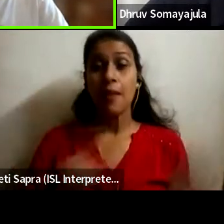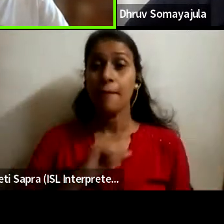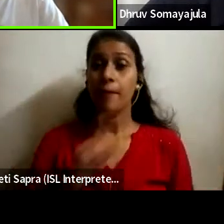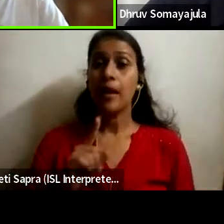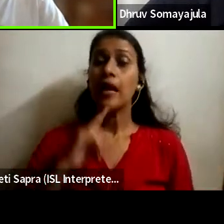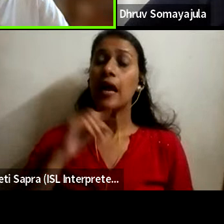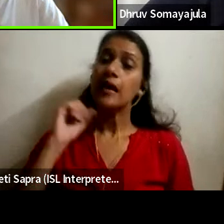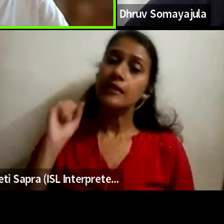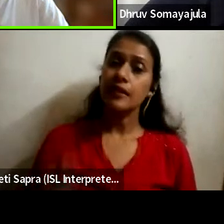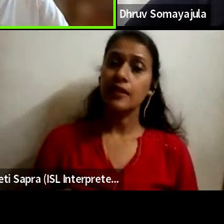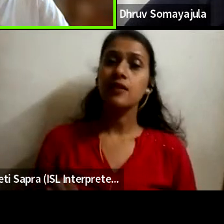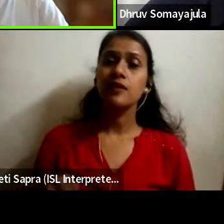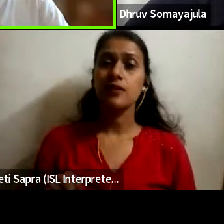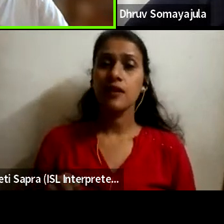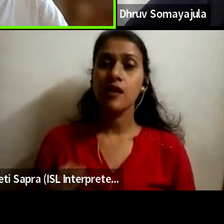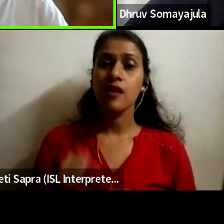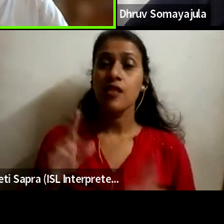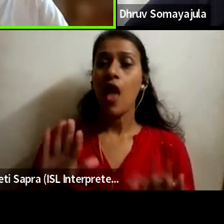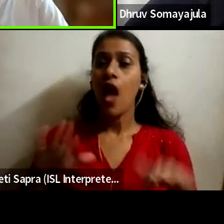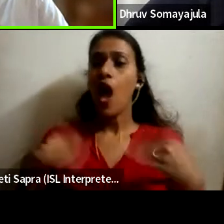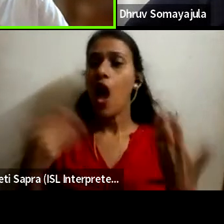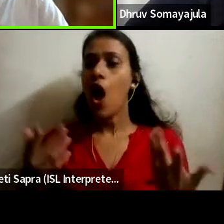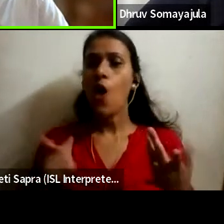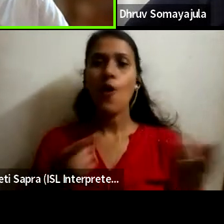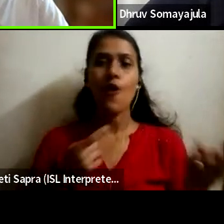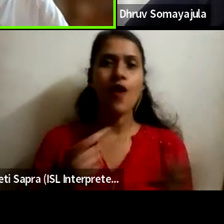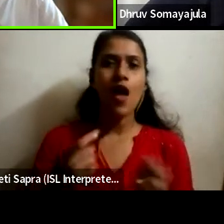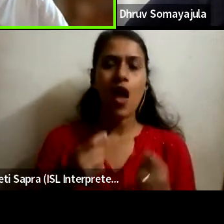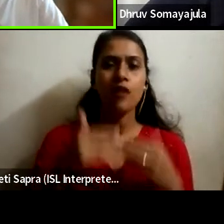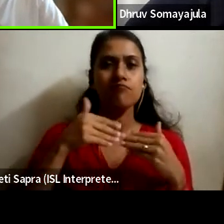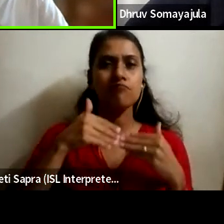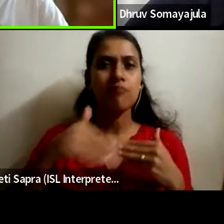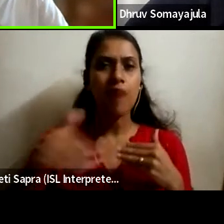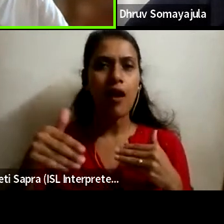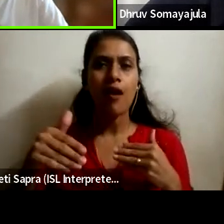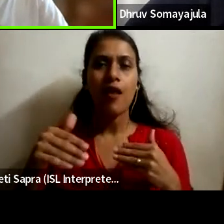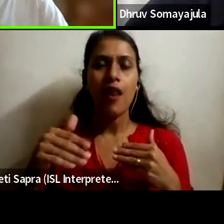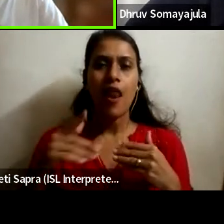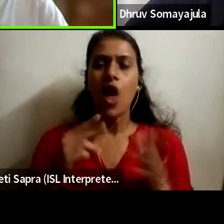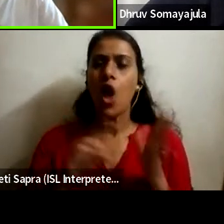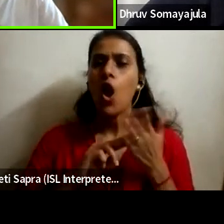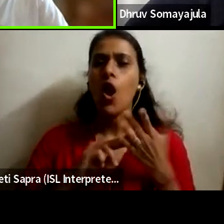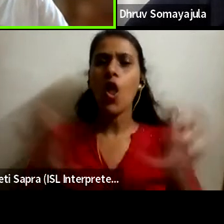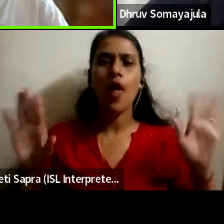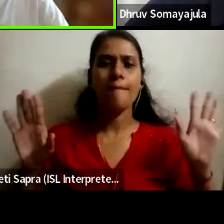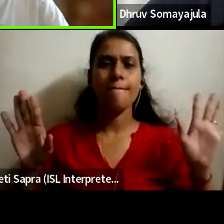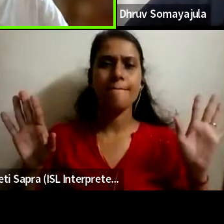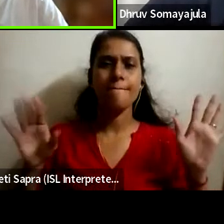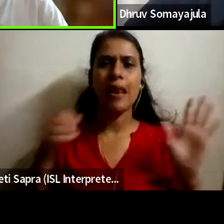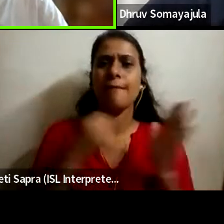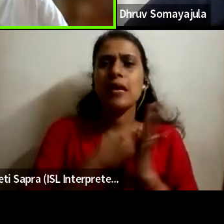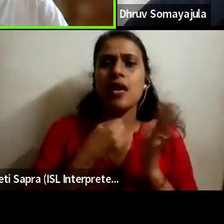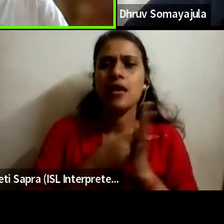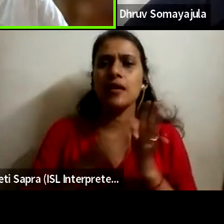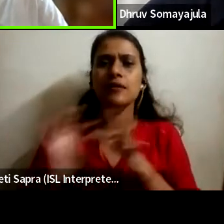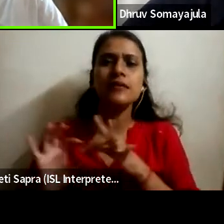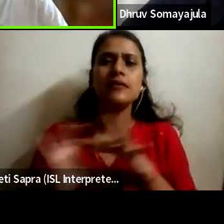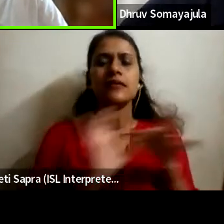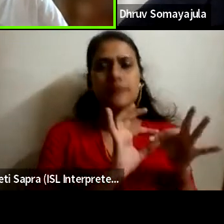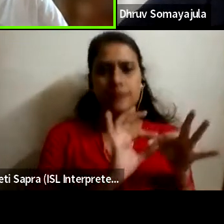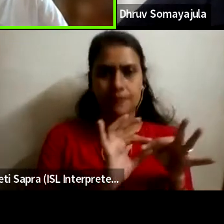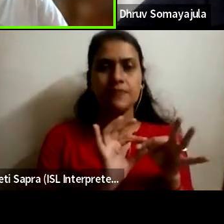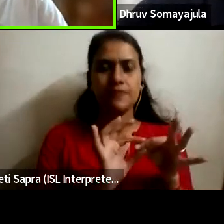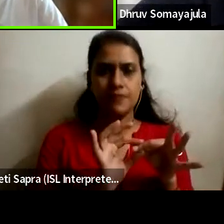least they will help to drive consistency and a common basis for evaluation from which we can iterate